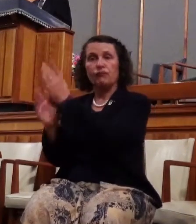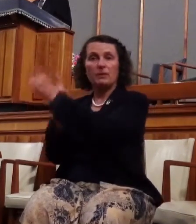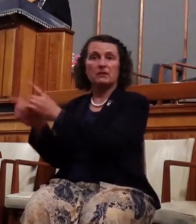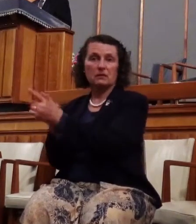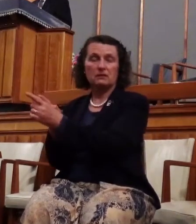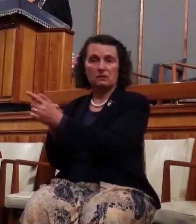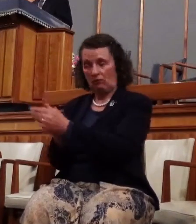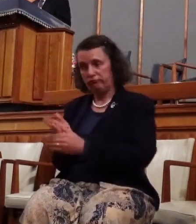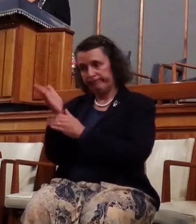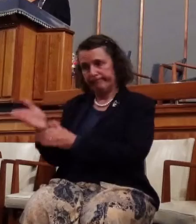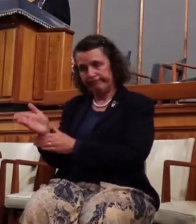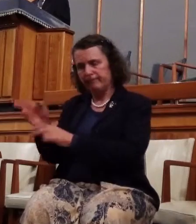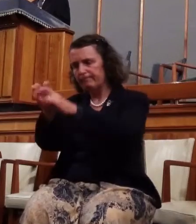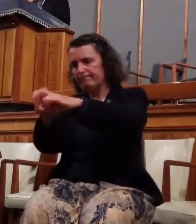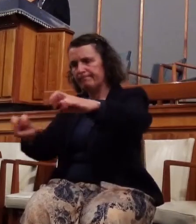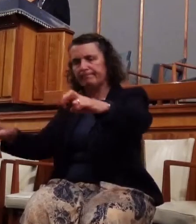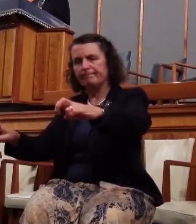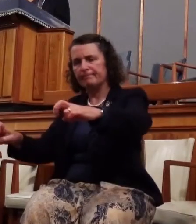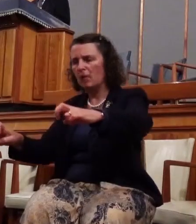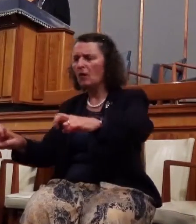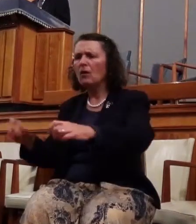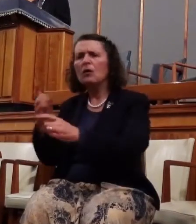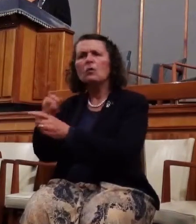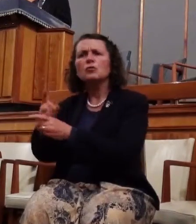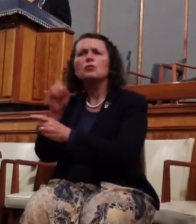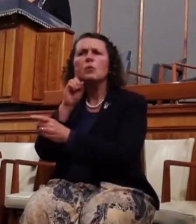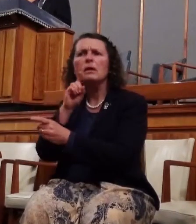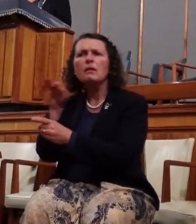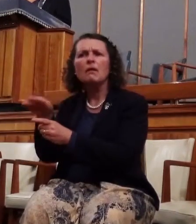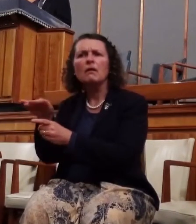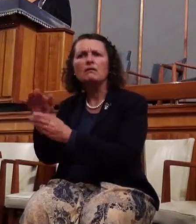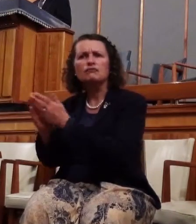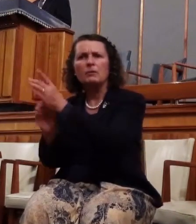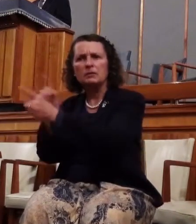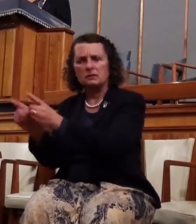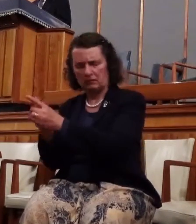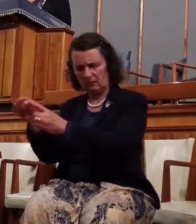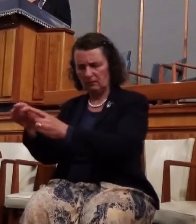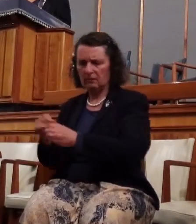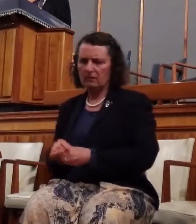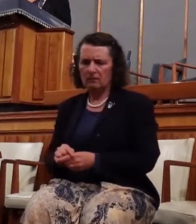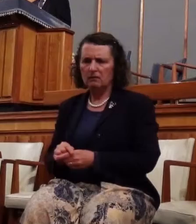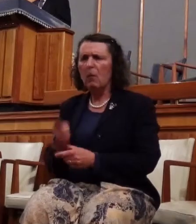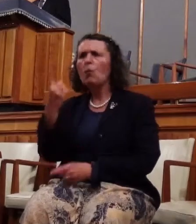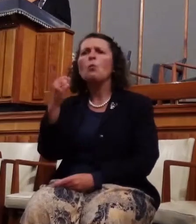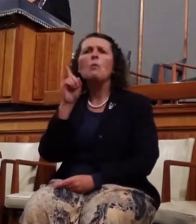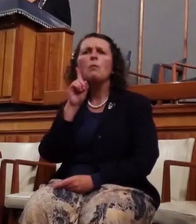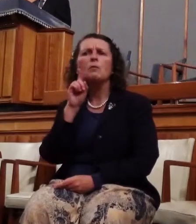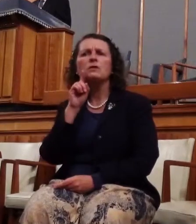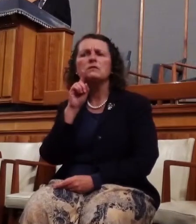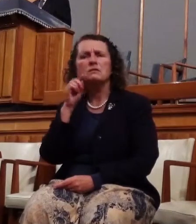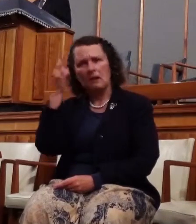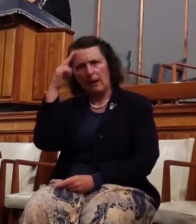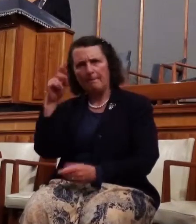sat down and spake unto the women which resorted thither. And a certain woman named Lydia,